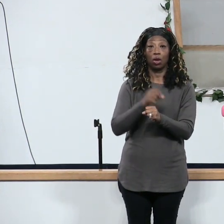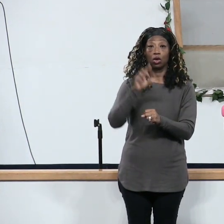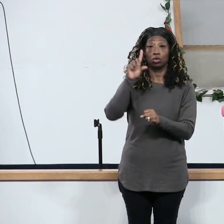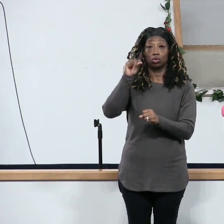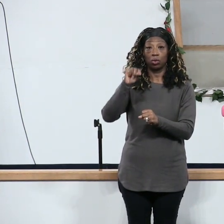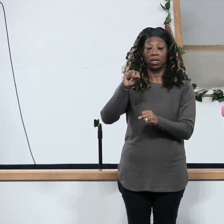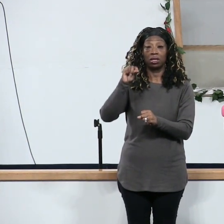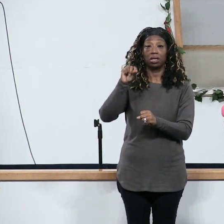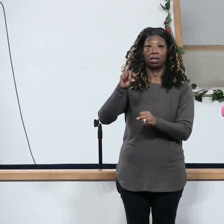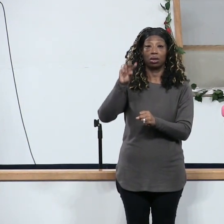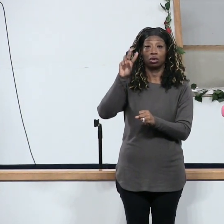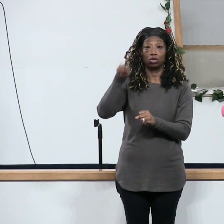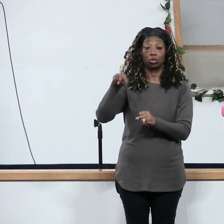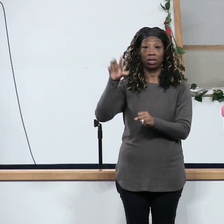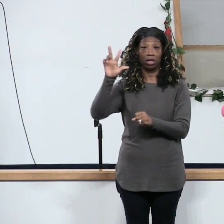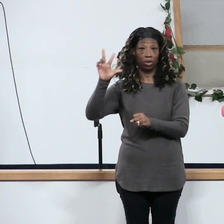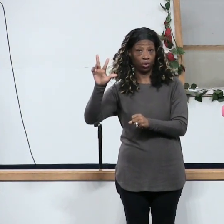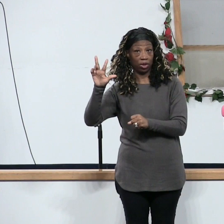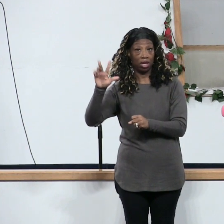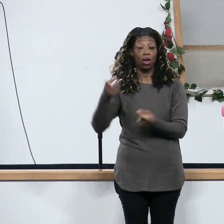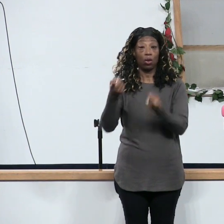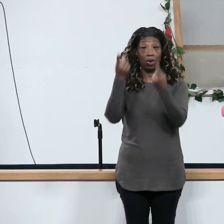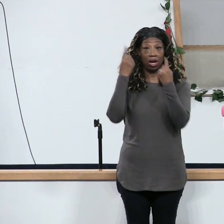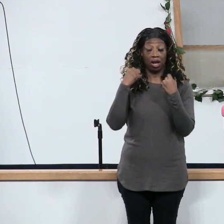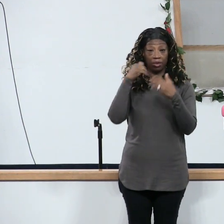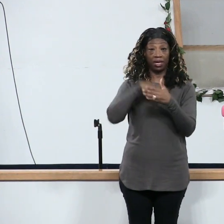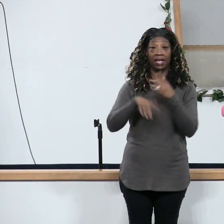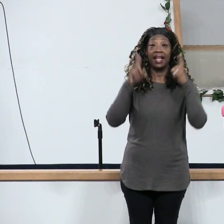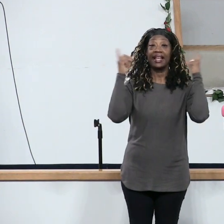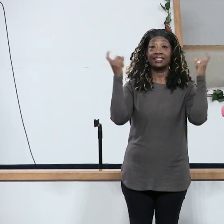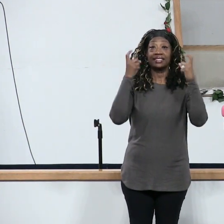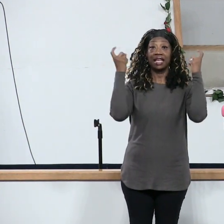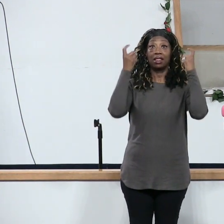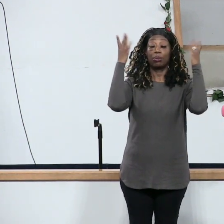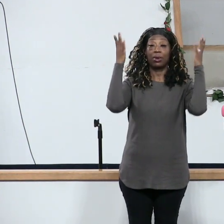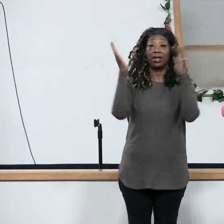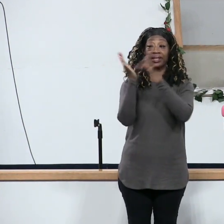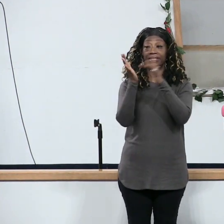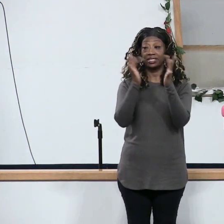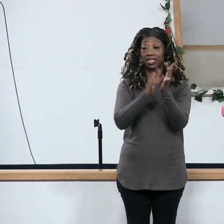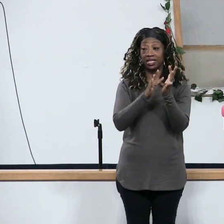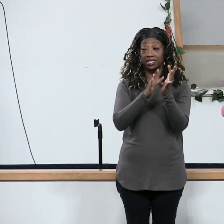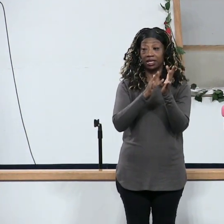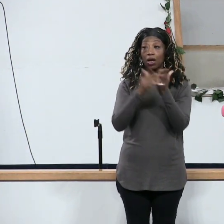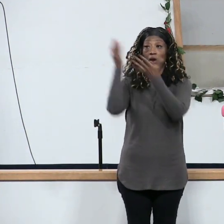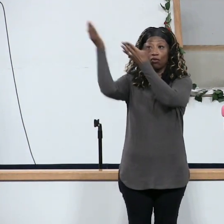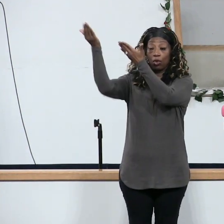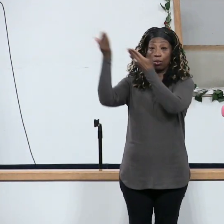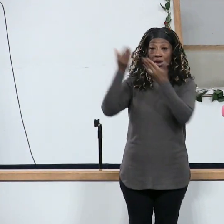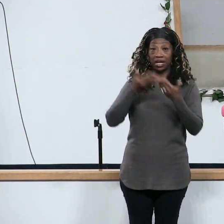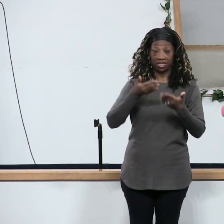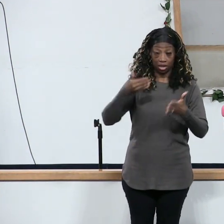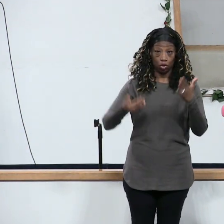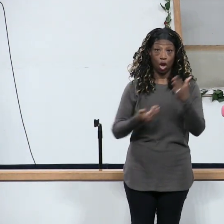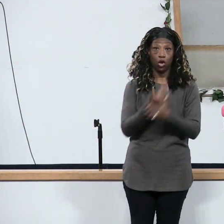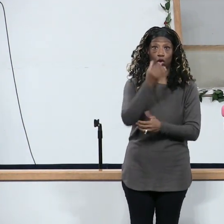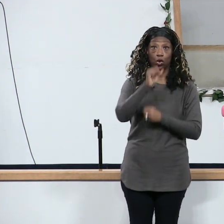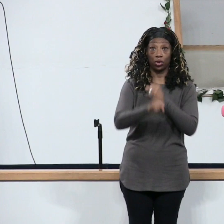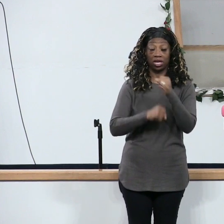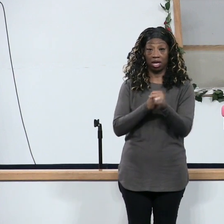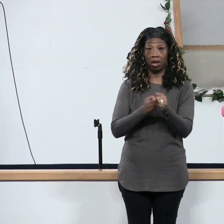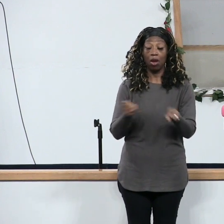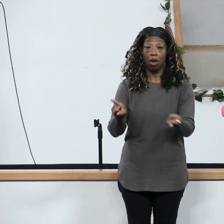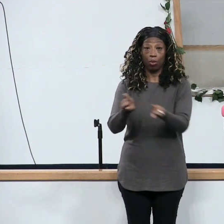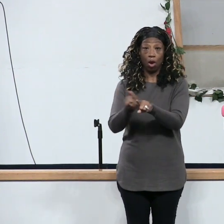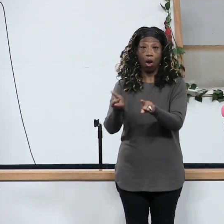2023, we should come in celebrating Jesus for bringing us into a new year. But also,